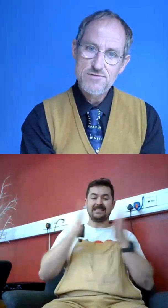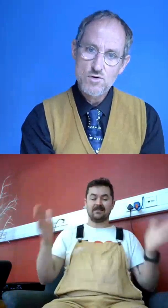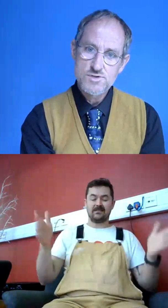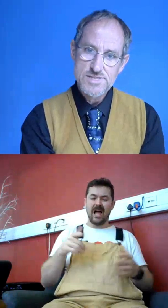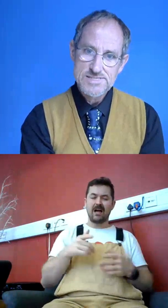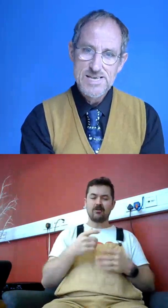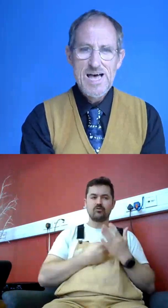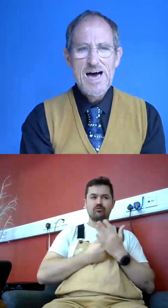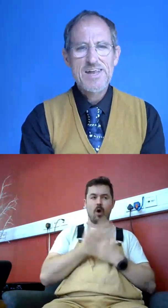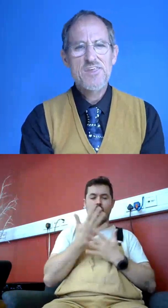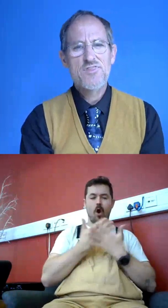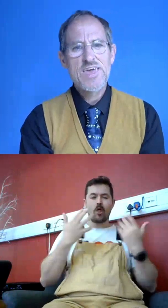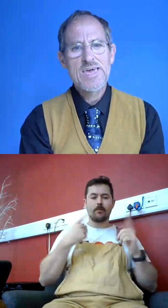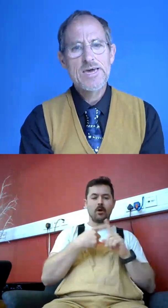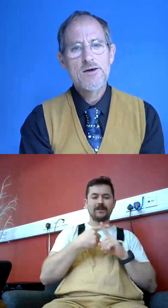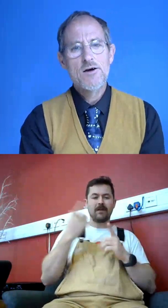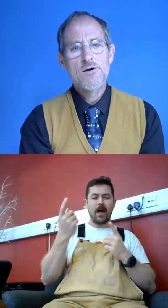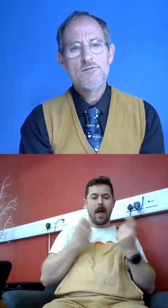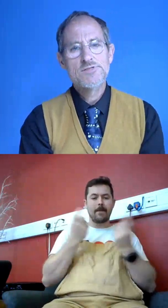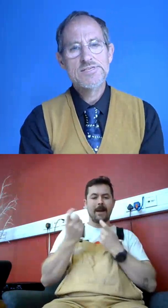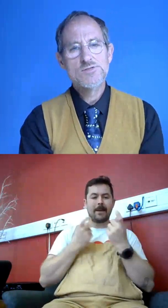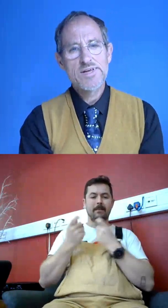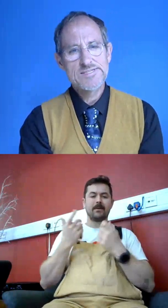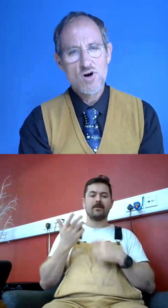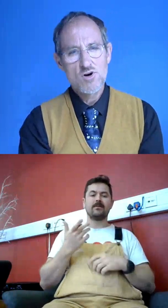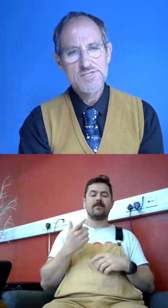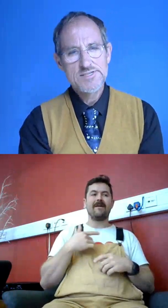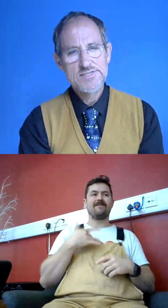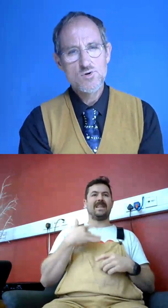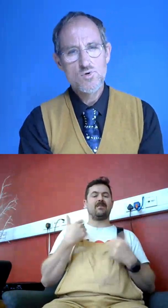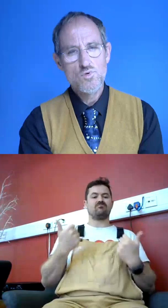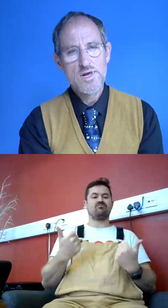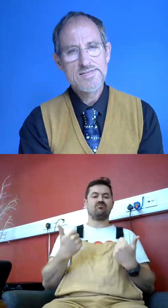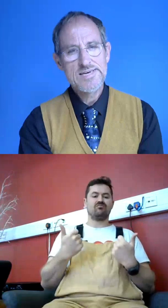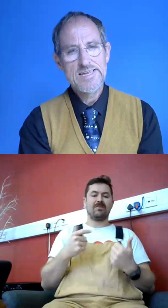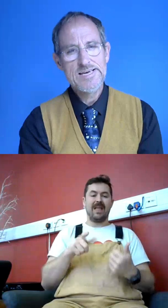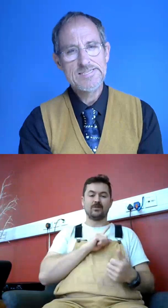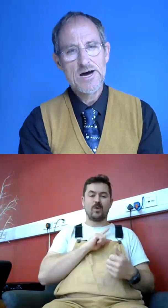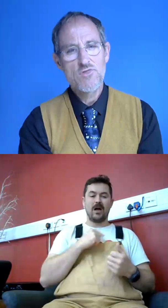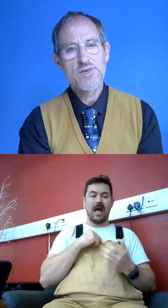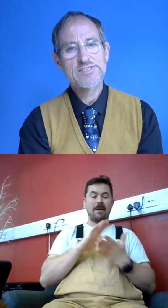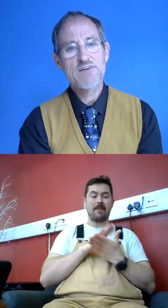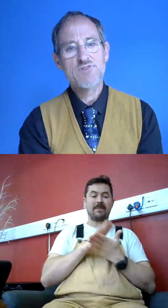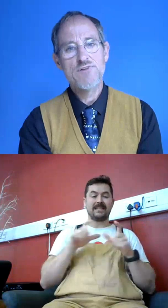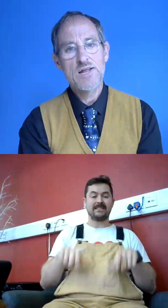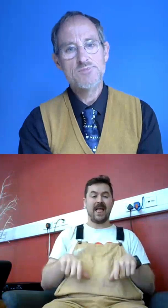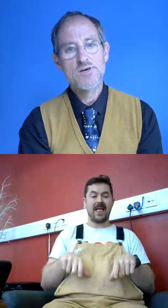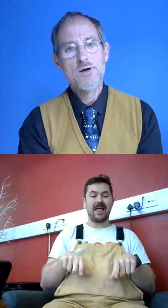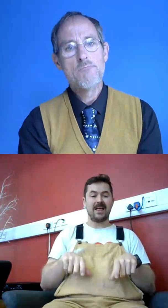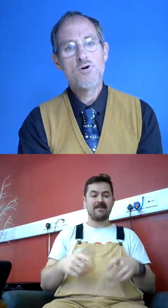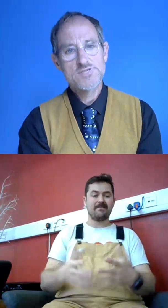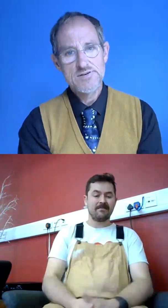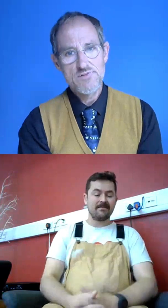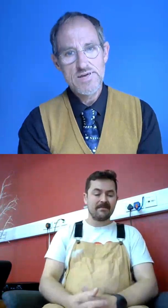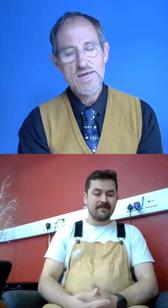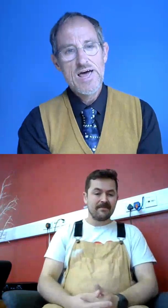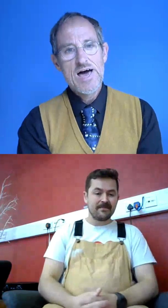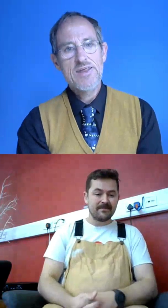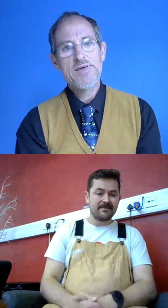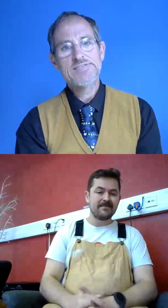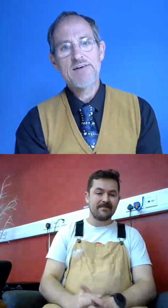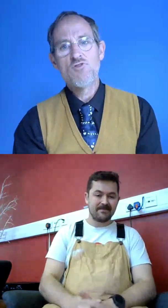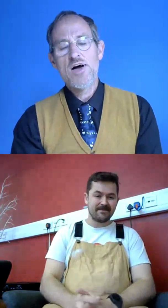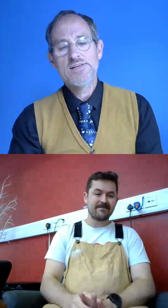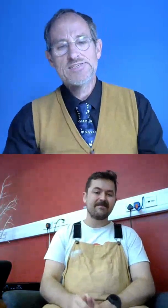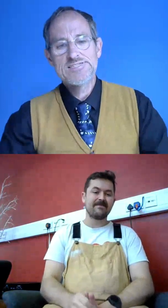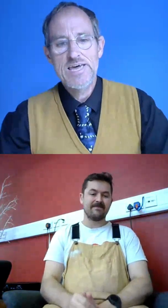these difficulties. And I think since when I started to nearly 10 years now, things have developed positively,